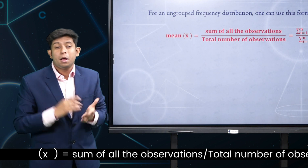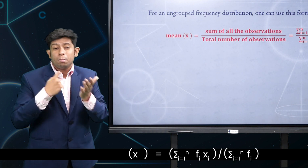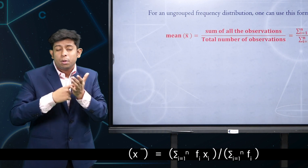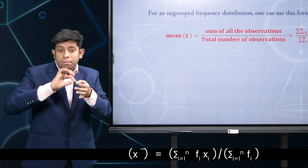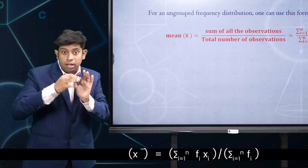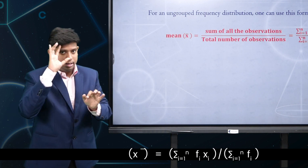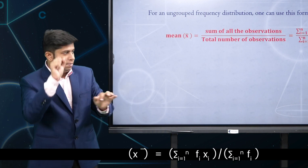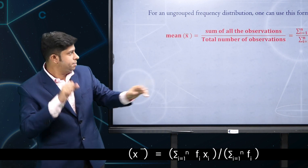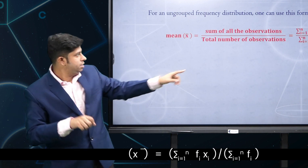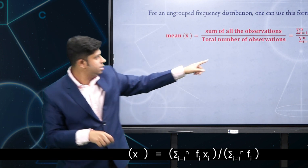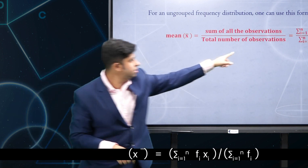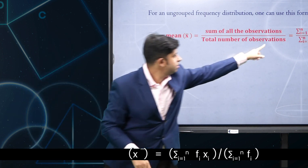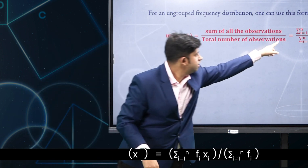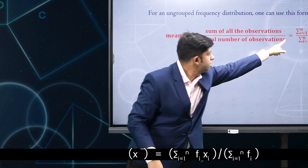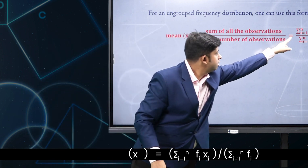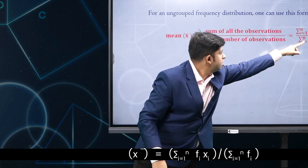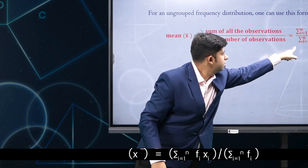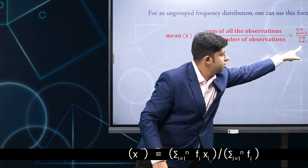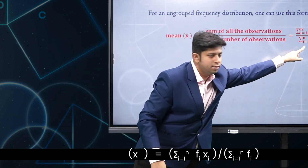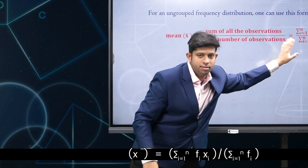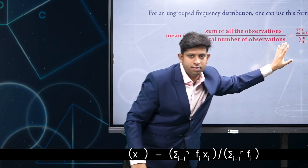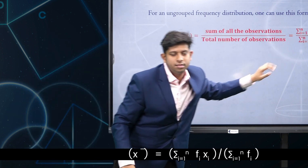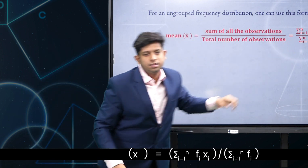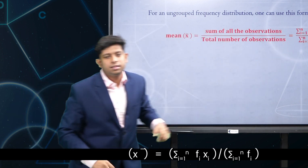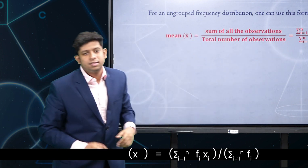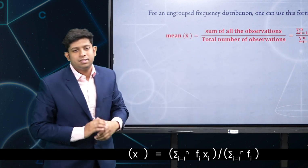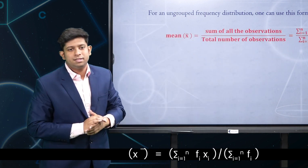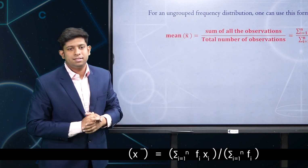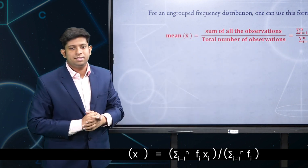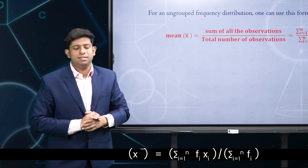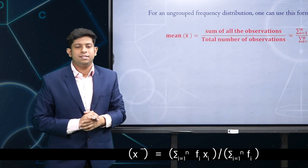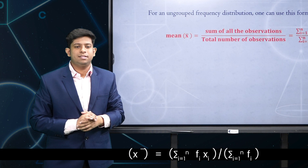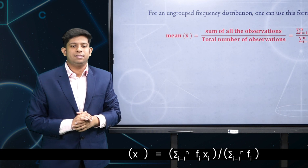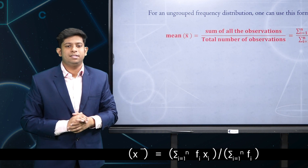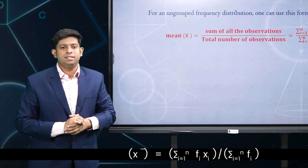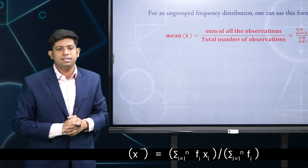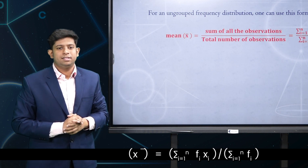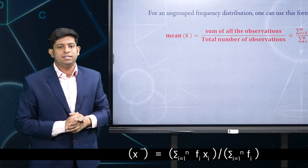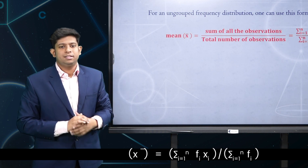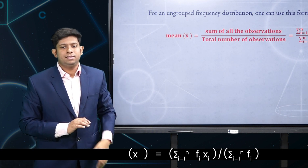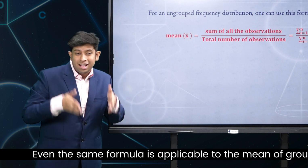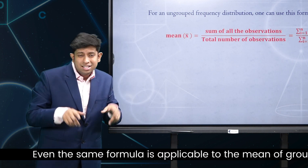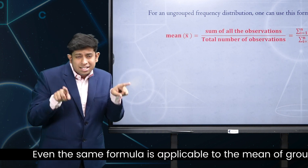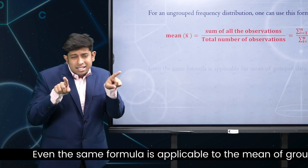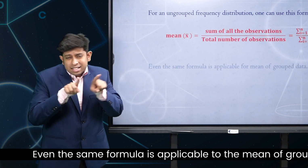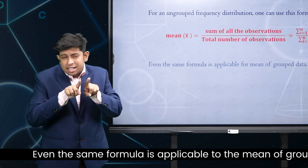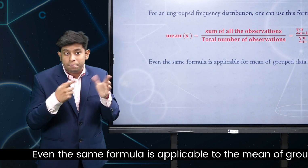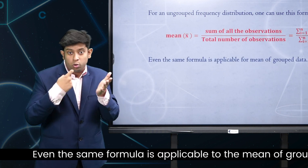That is equal to summation I equal to 1 to n fi xi by summation I equal to 1 to n fi. Even the same